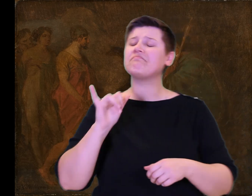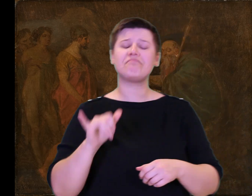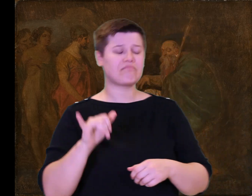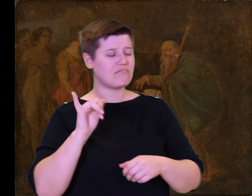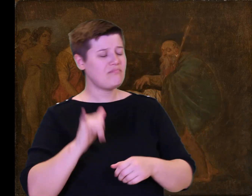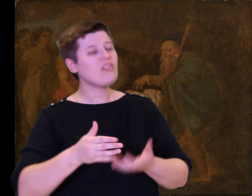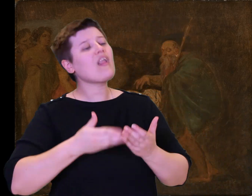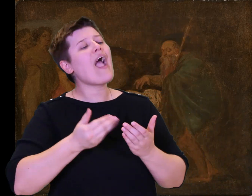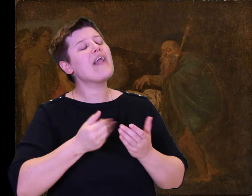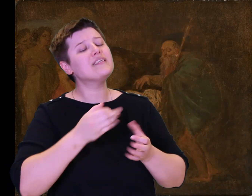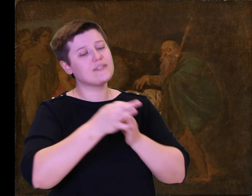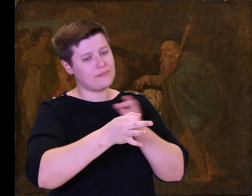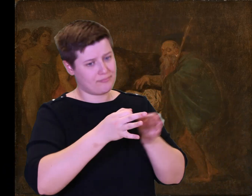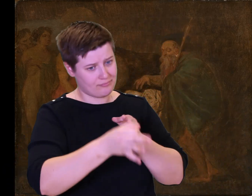your wife with gifts.